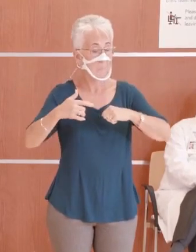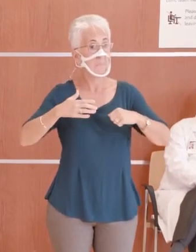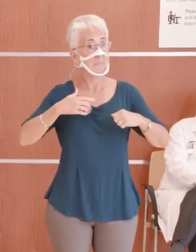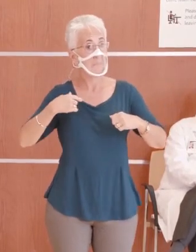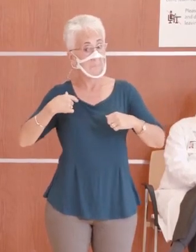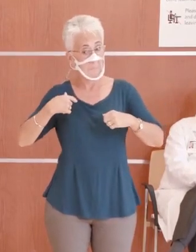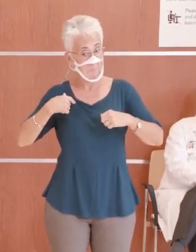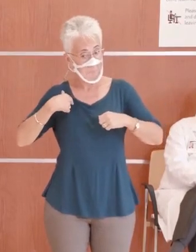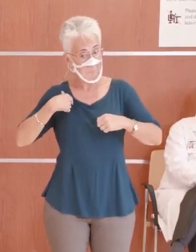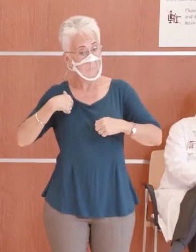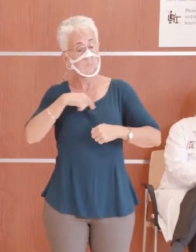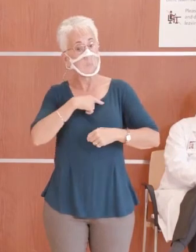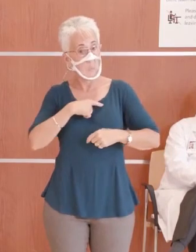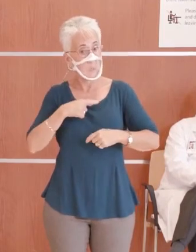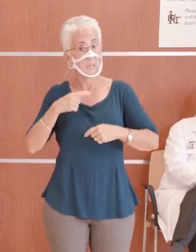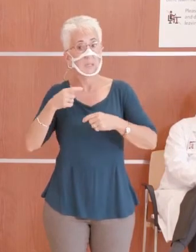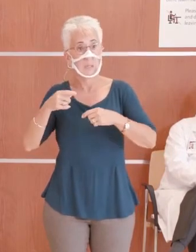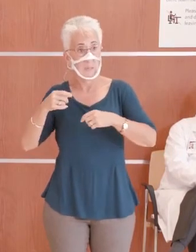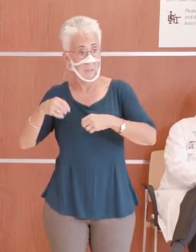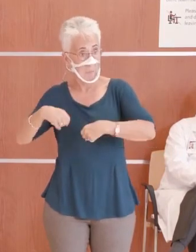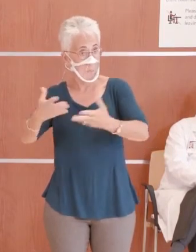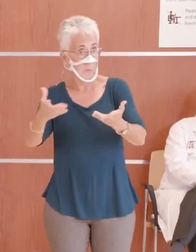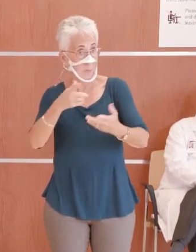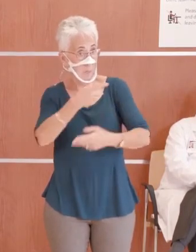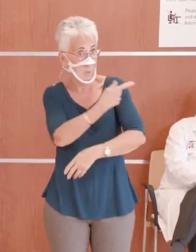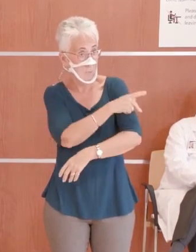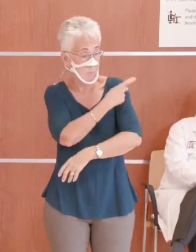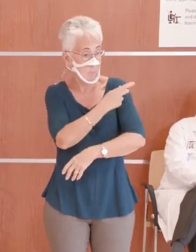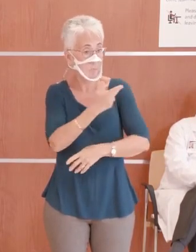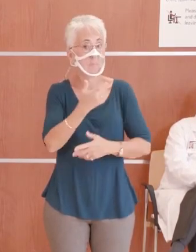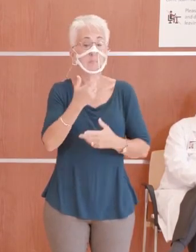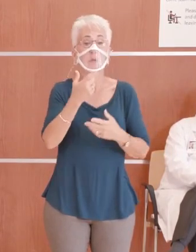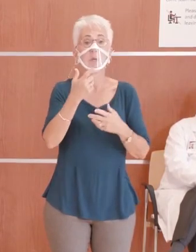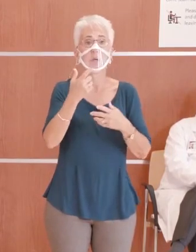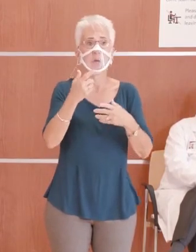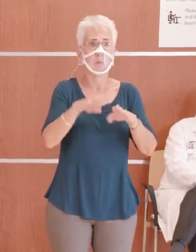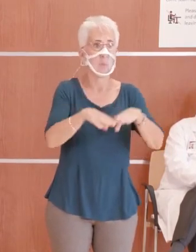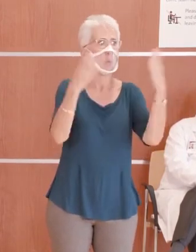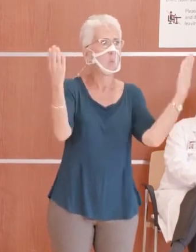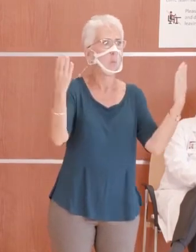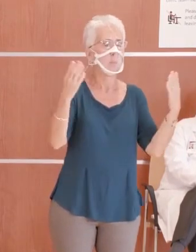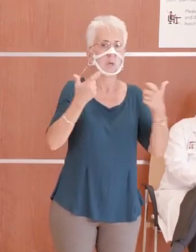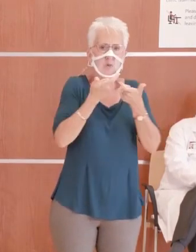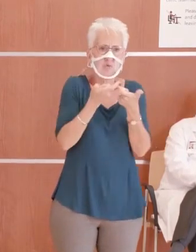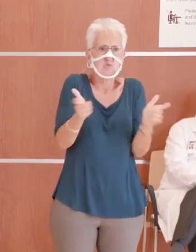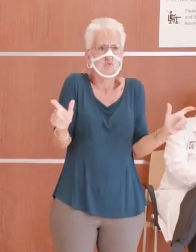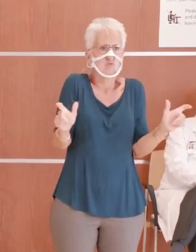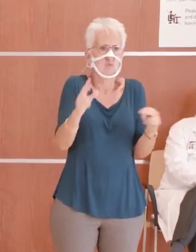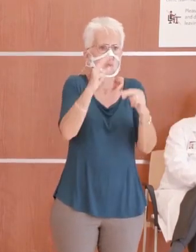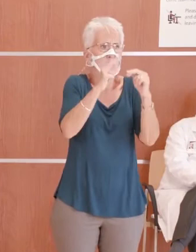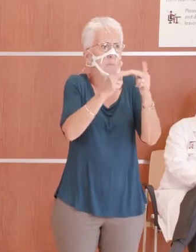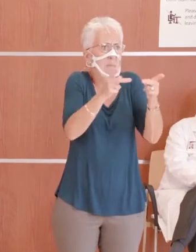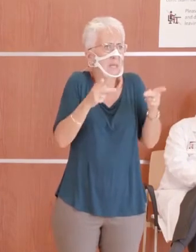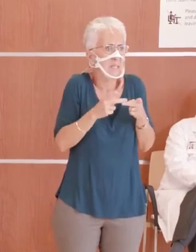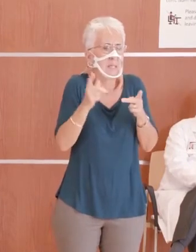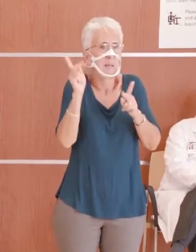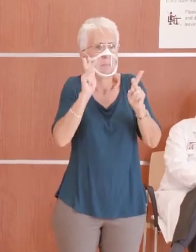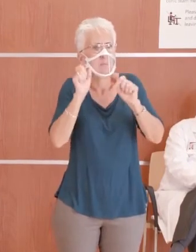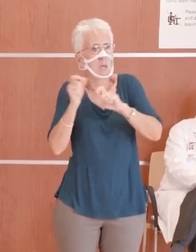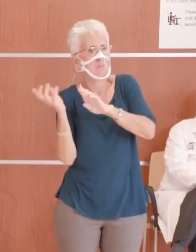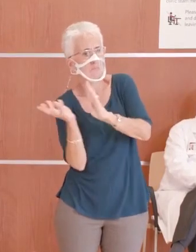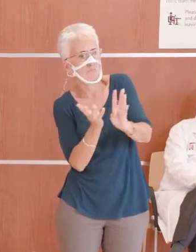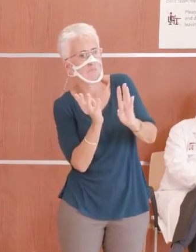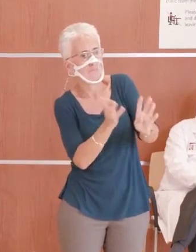other vaccine providers, including, of course, our regional healthcare providers, opened mass vaccination sites for people wanting